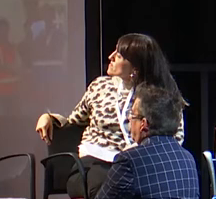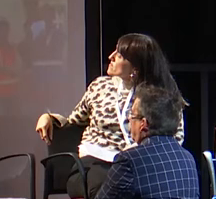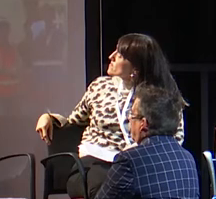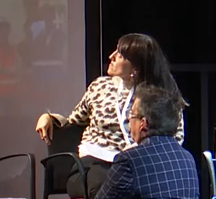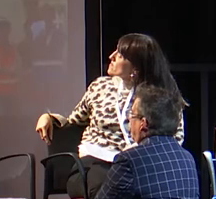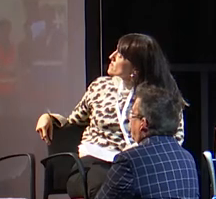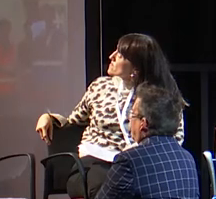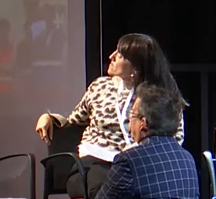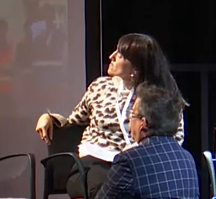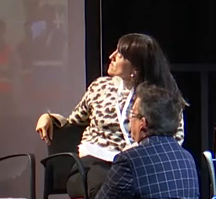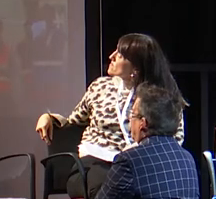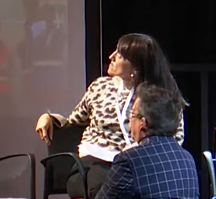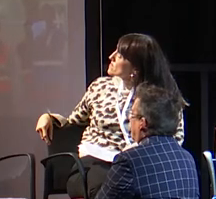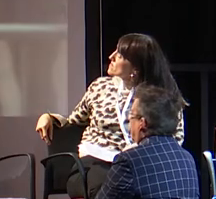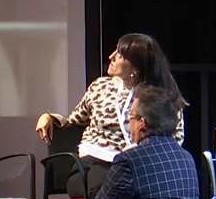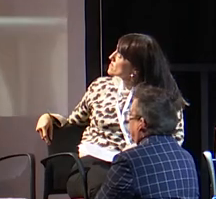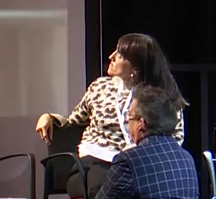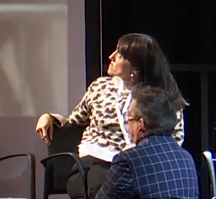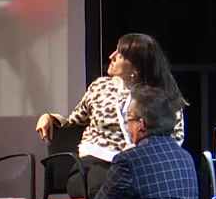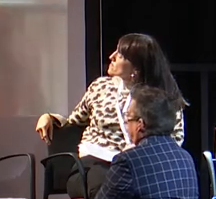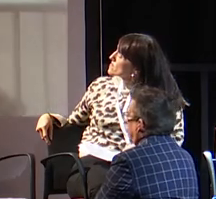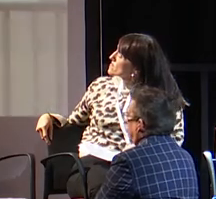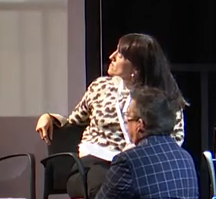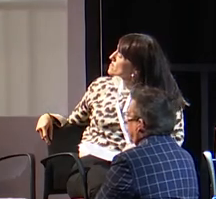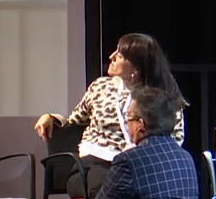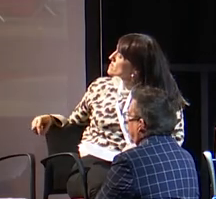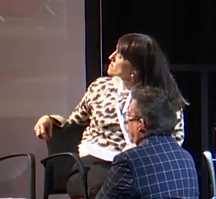Some of the groups have never performed in the city centre before.